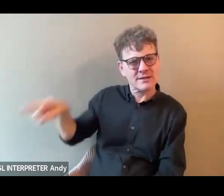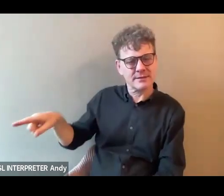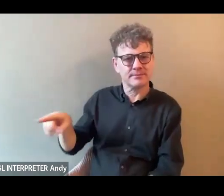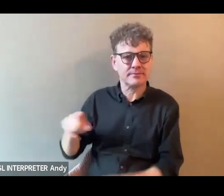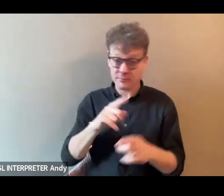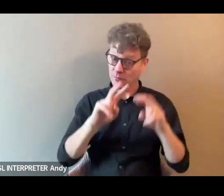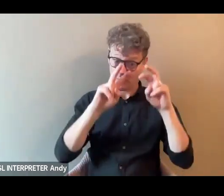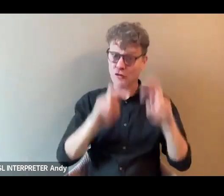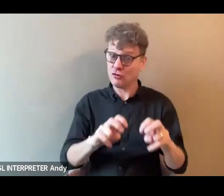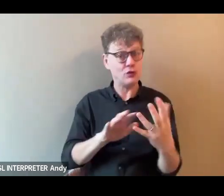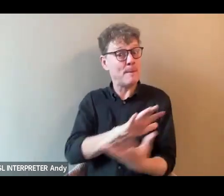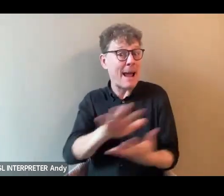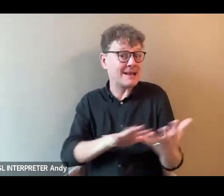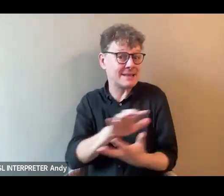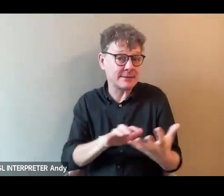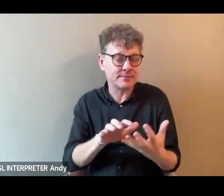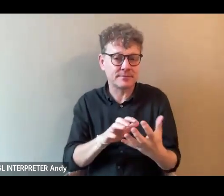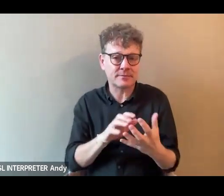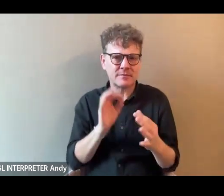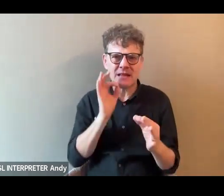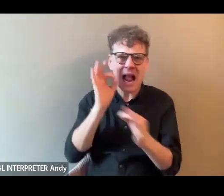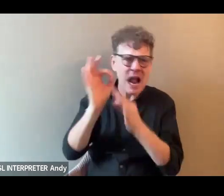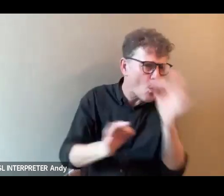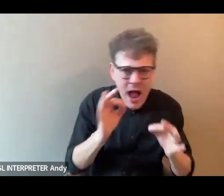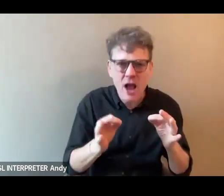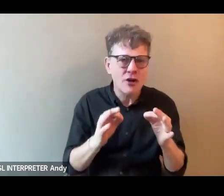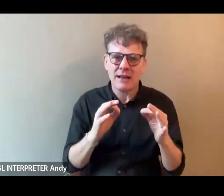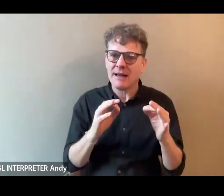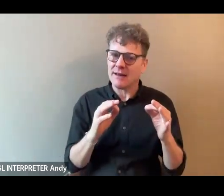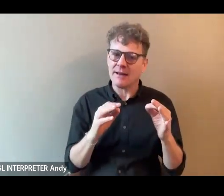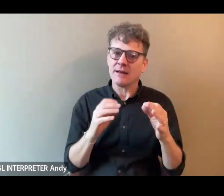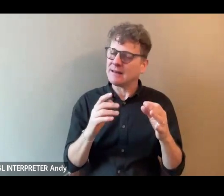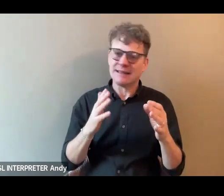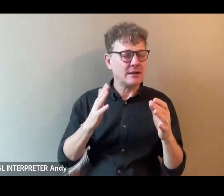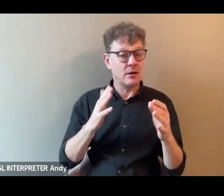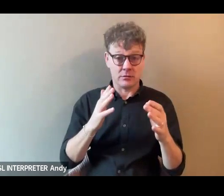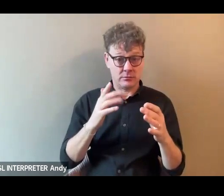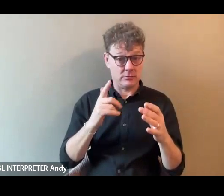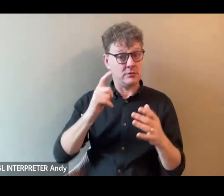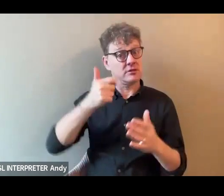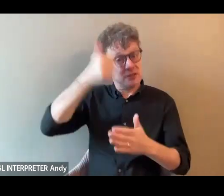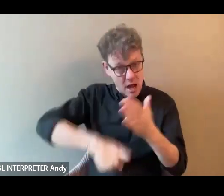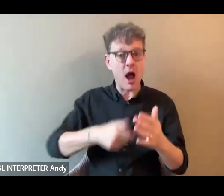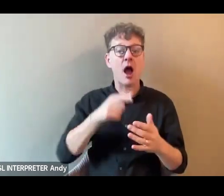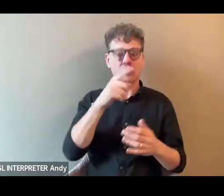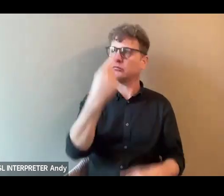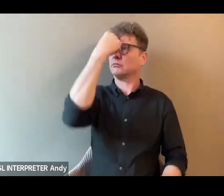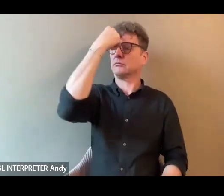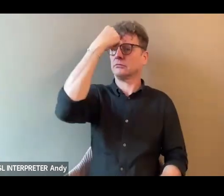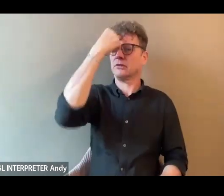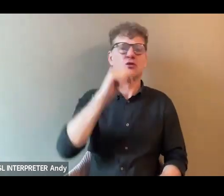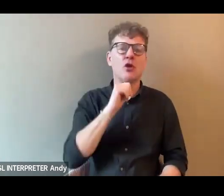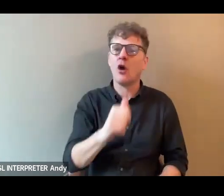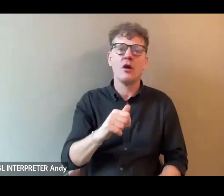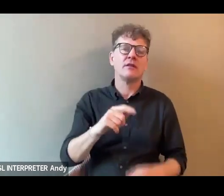of the research and the inquiry and the attention to change starts when you start thinking about it, not when you finally have an announcement of a